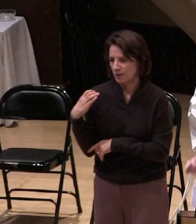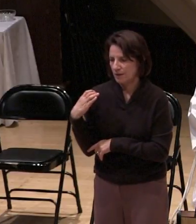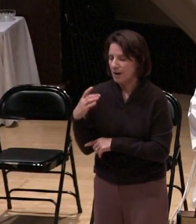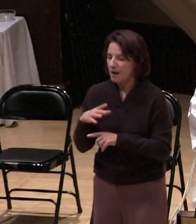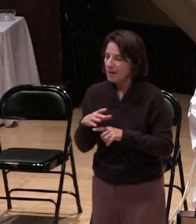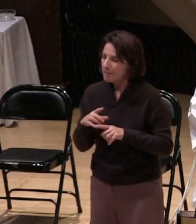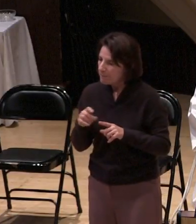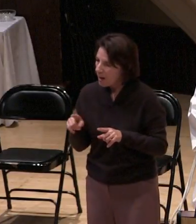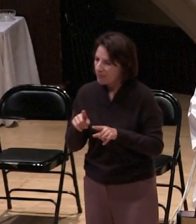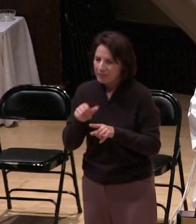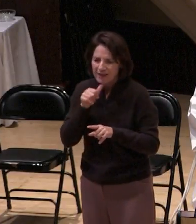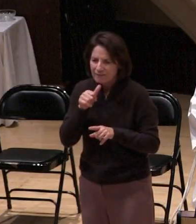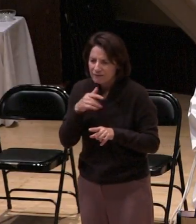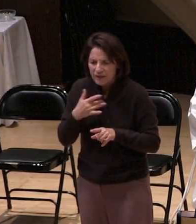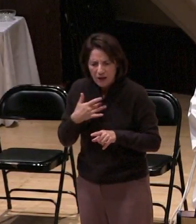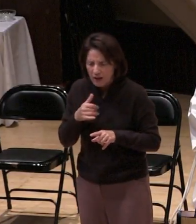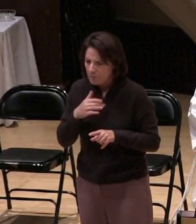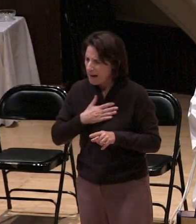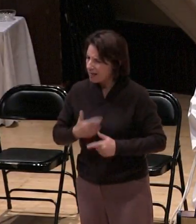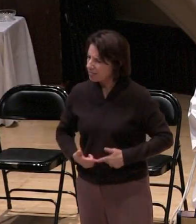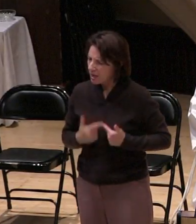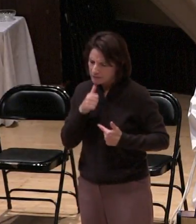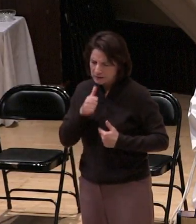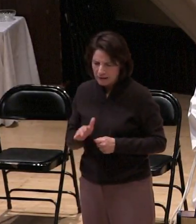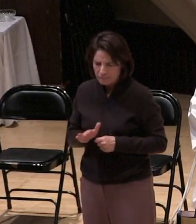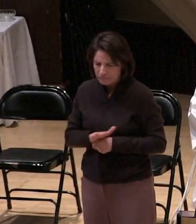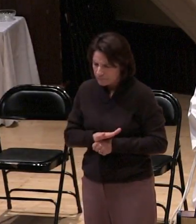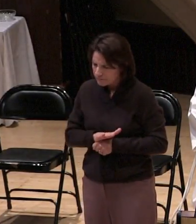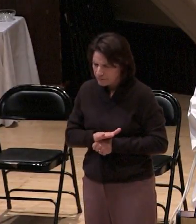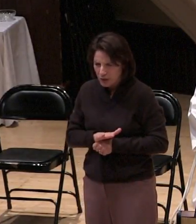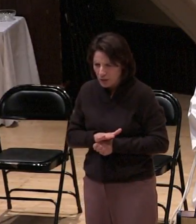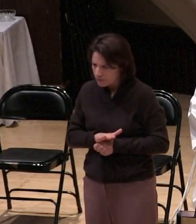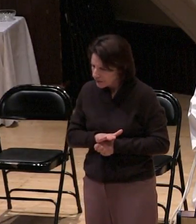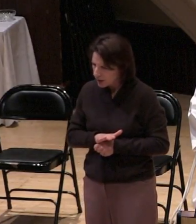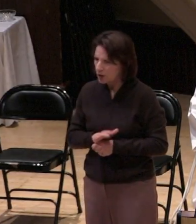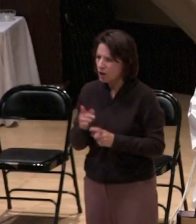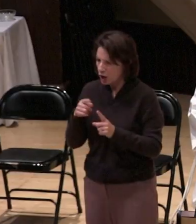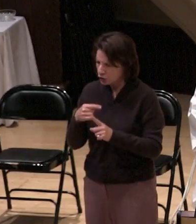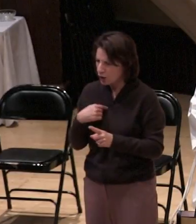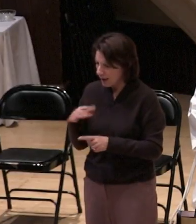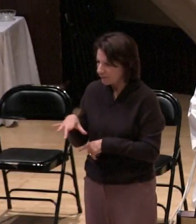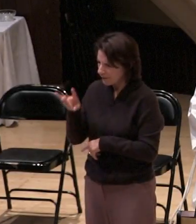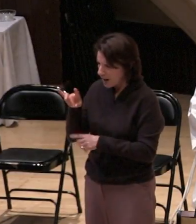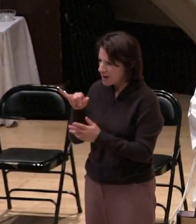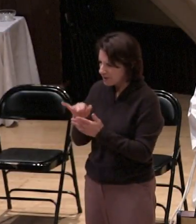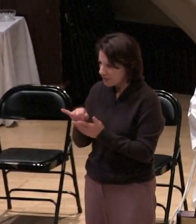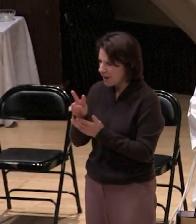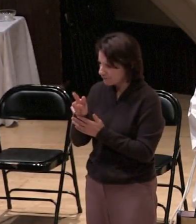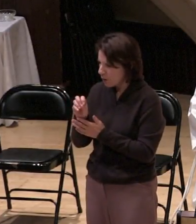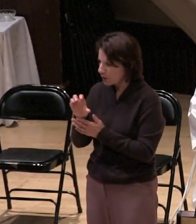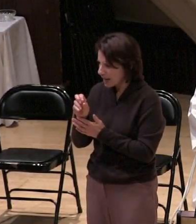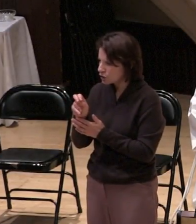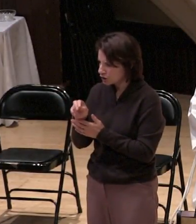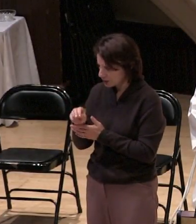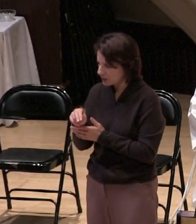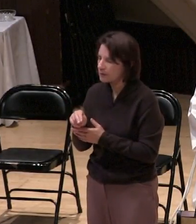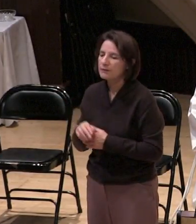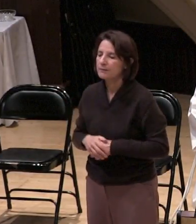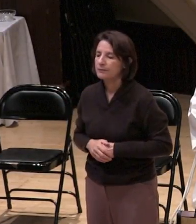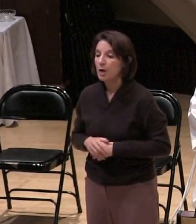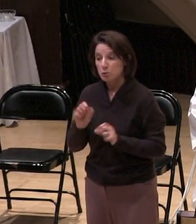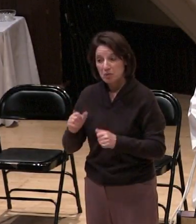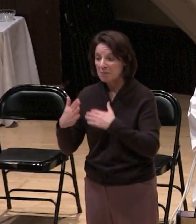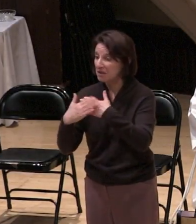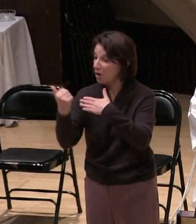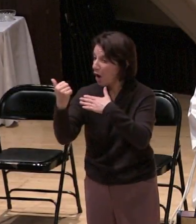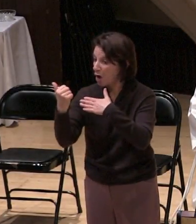fulfilled until they follow that vocation. You can be called to your vocation in many different ways.